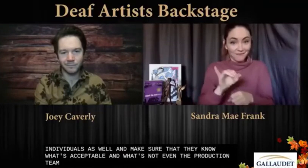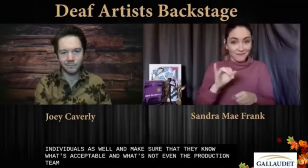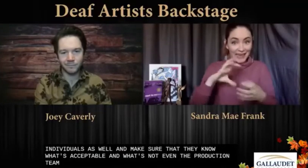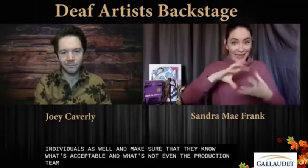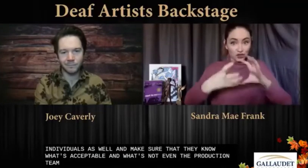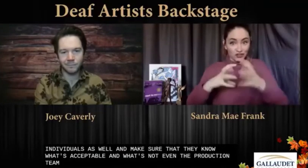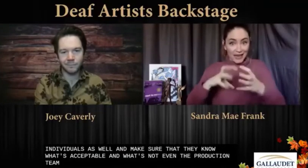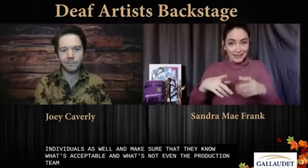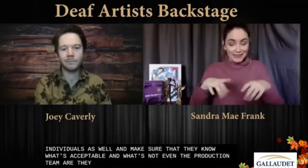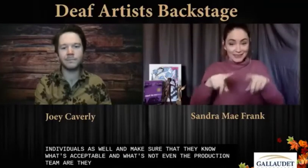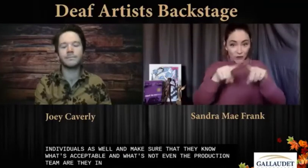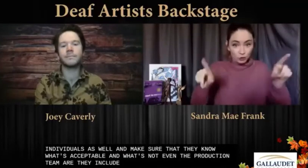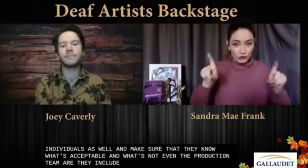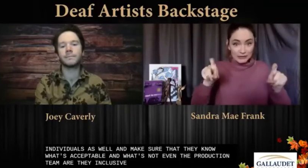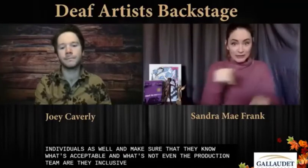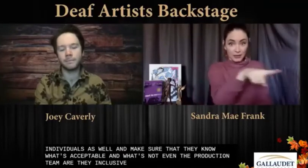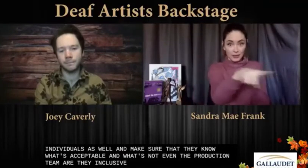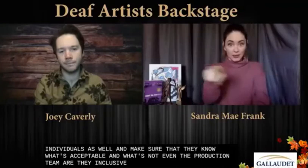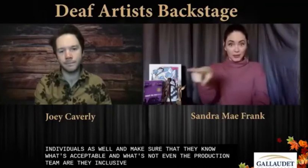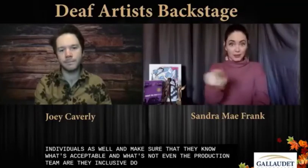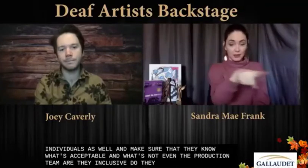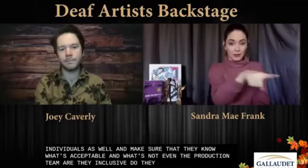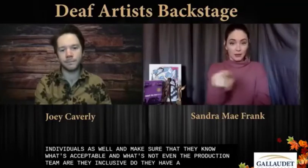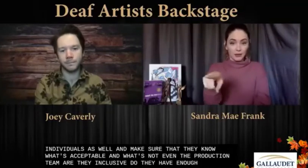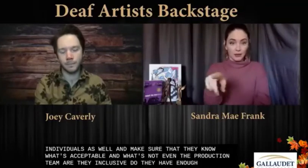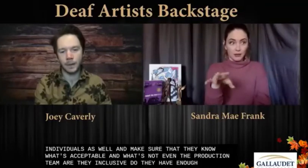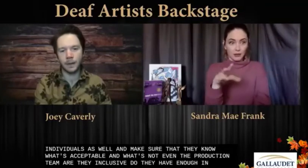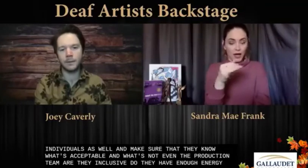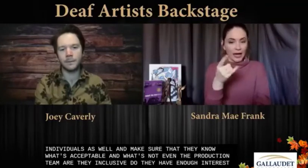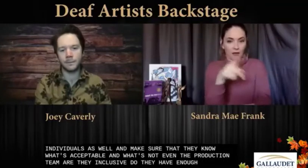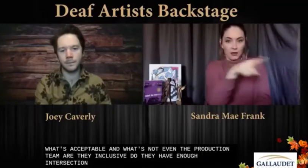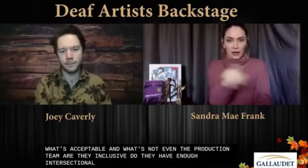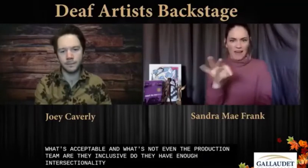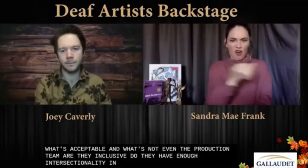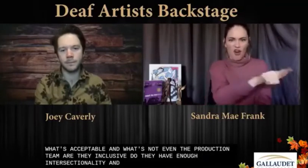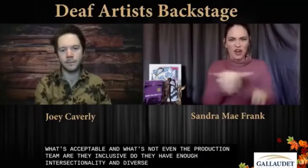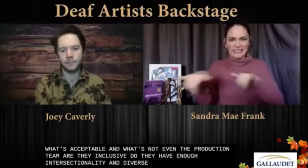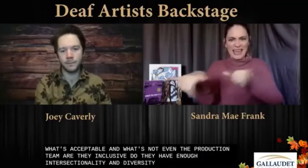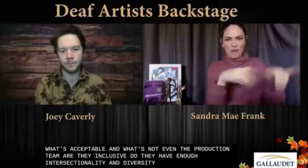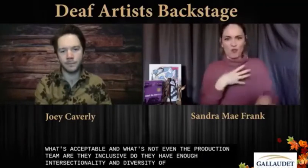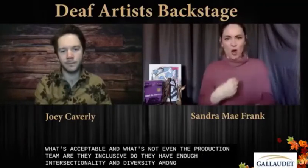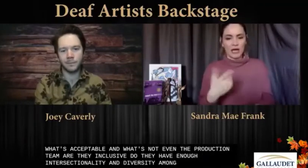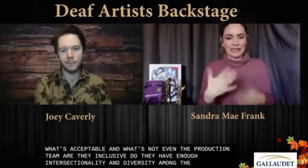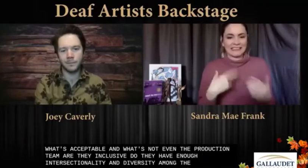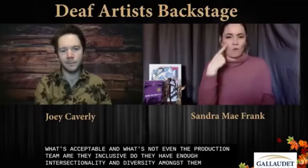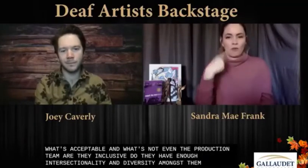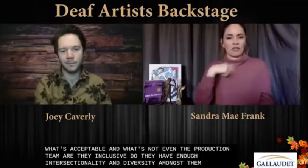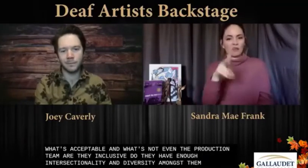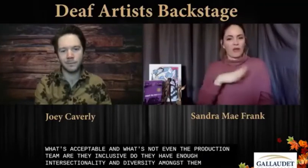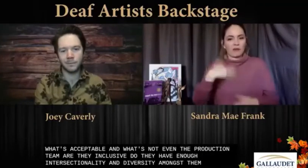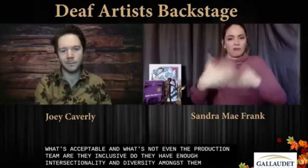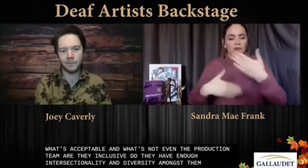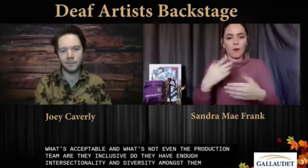are they inclusive do they have enough intersectionality and diversity amongst them